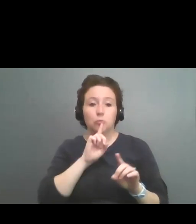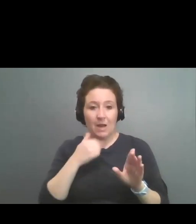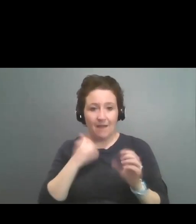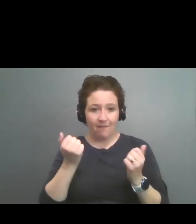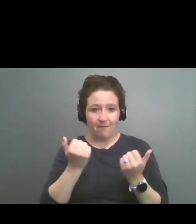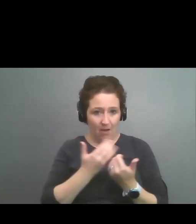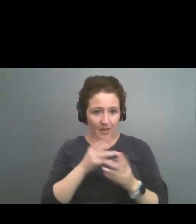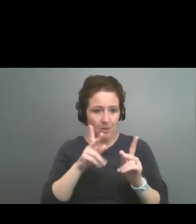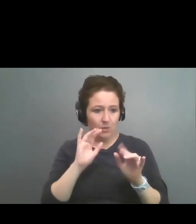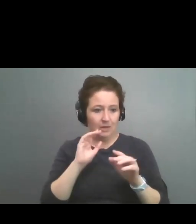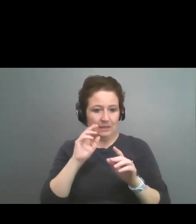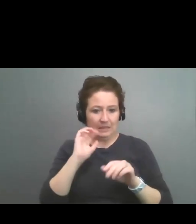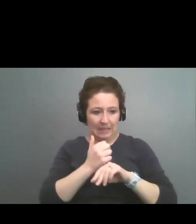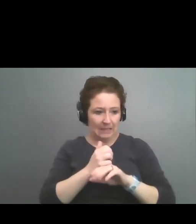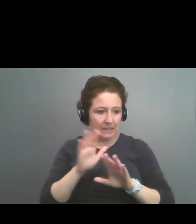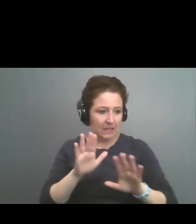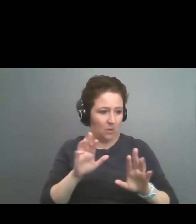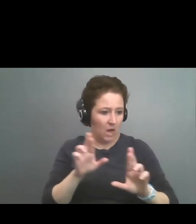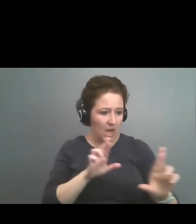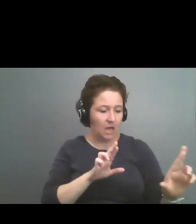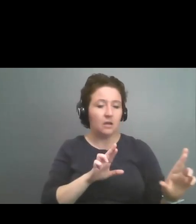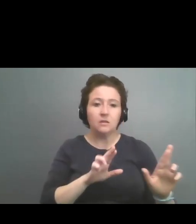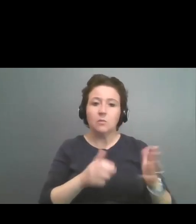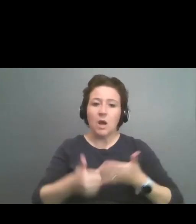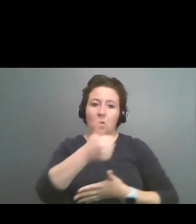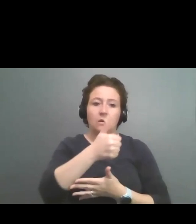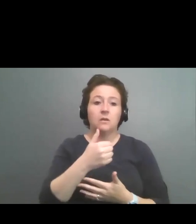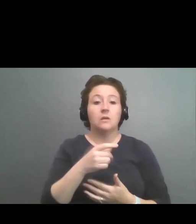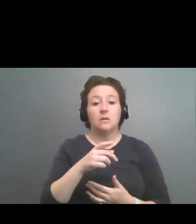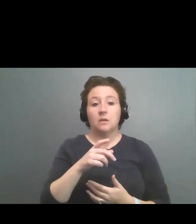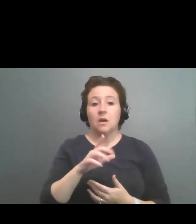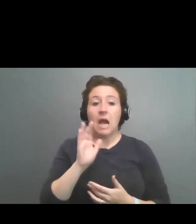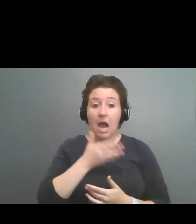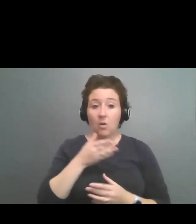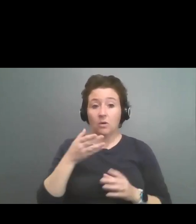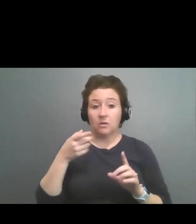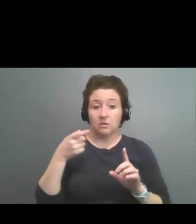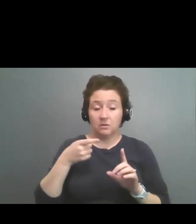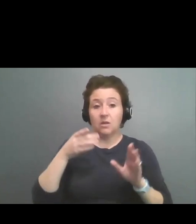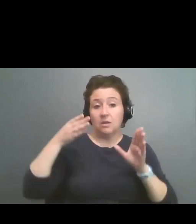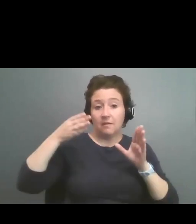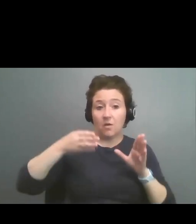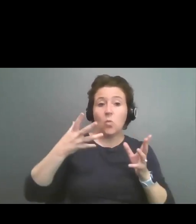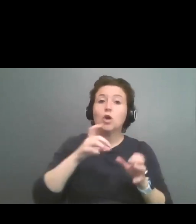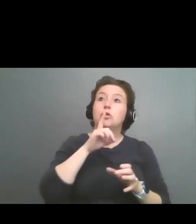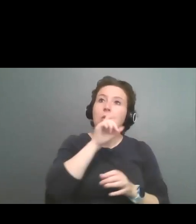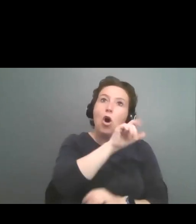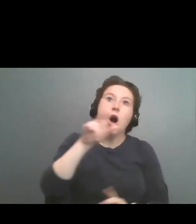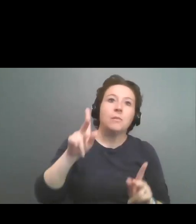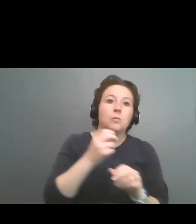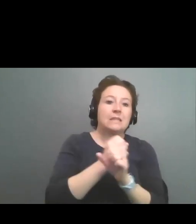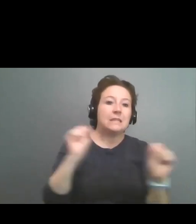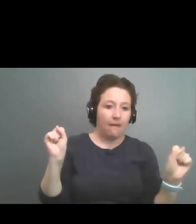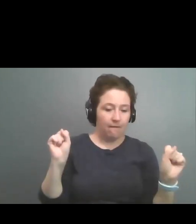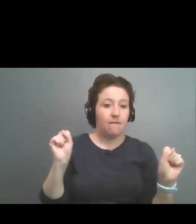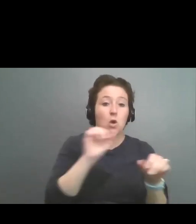high priority, of course. And really, one of our main focuses, I'm sure Karen as well, is the safety and welfare of every single person at that polling